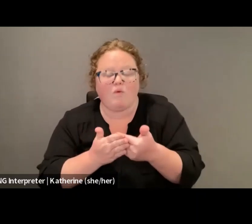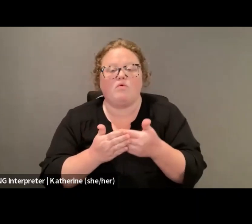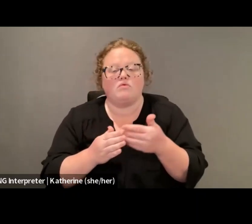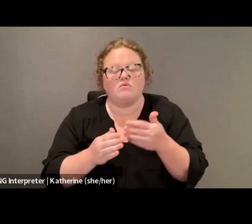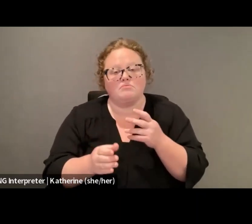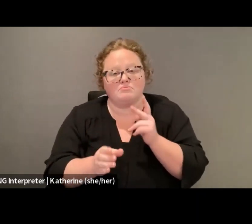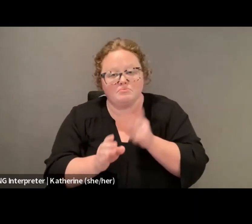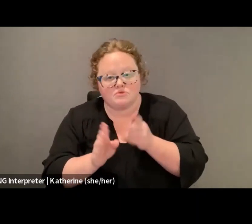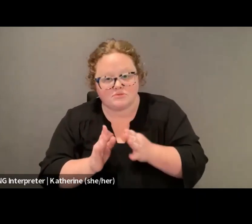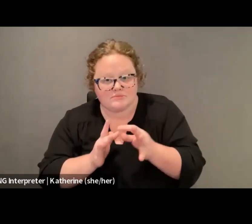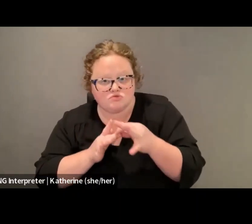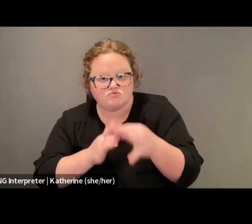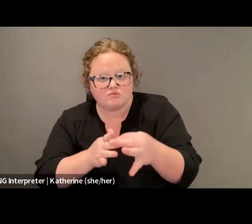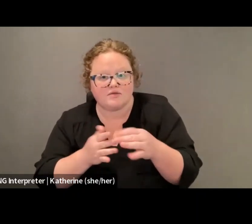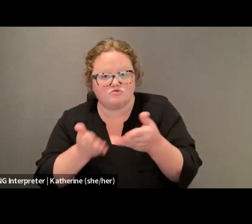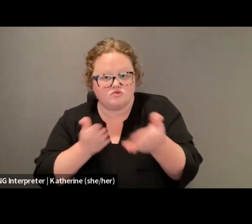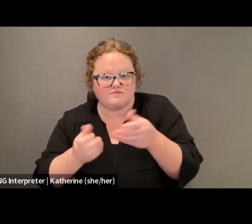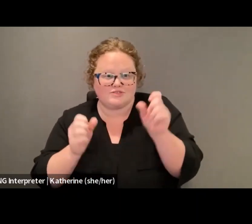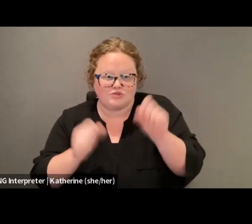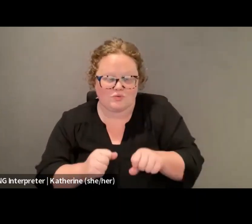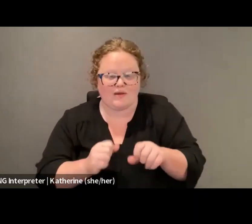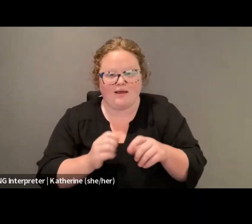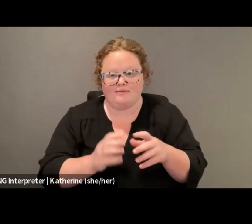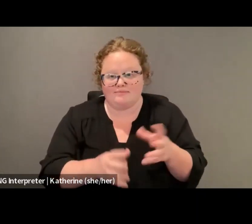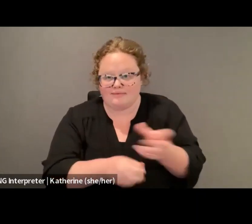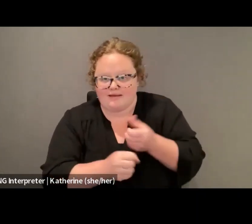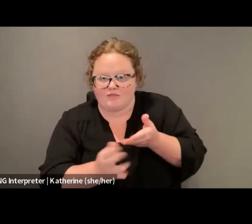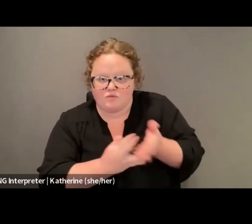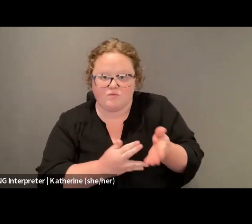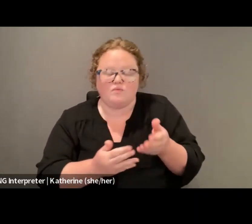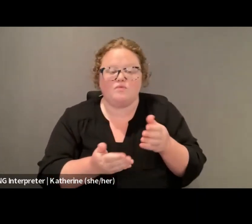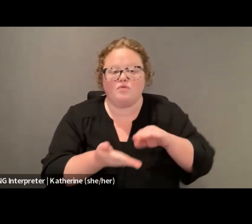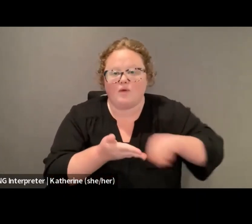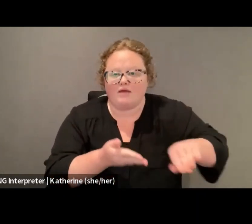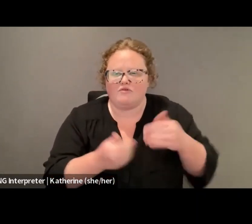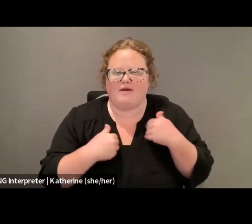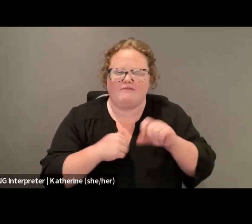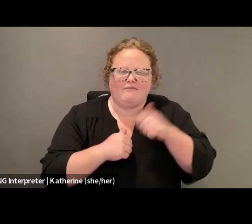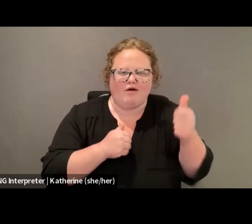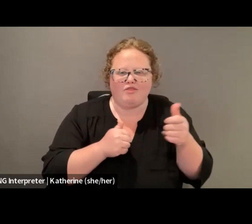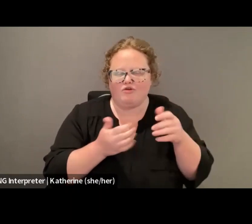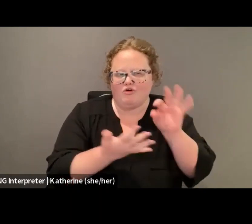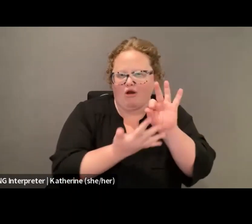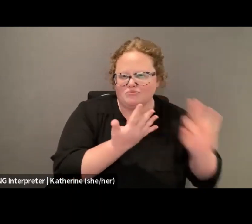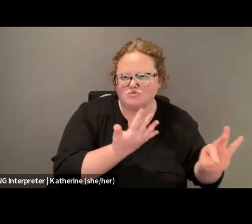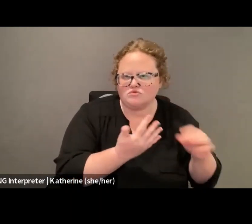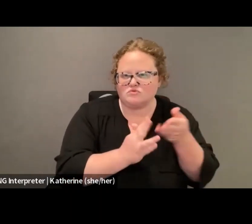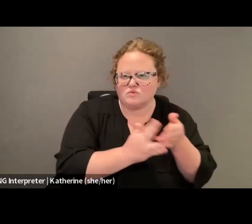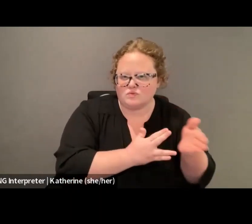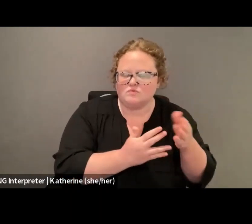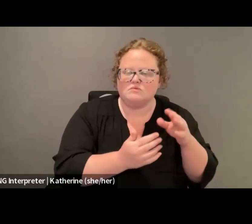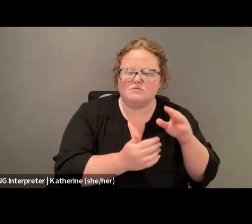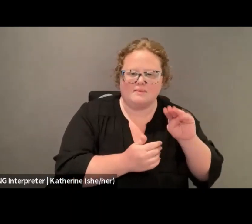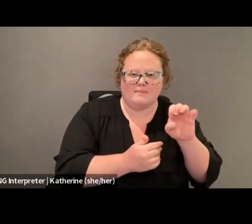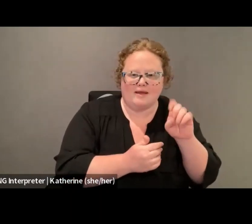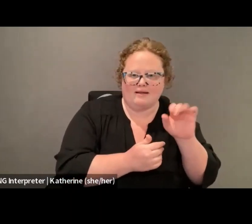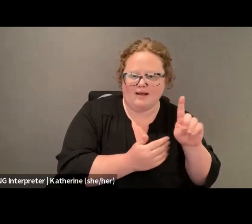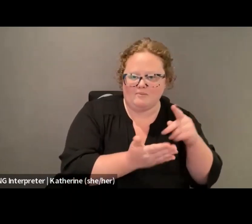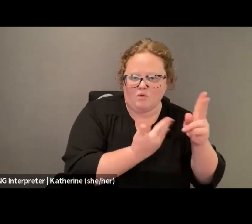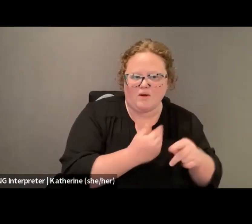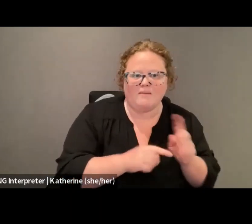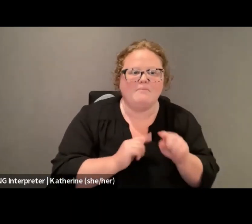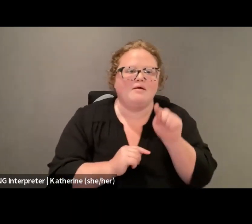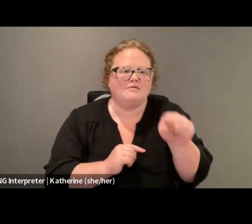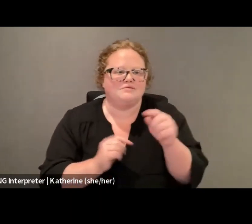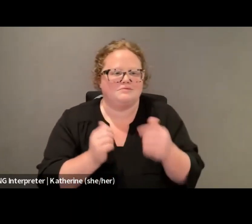some other pathways through the Medicaid program, but the 1915C waiver is the most common pathway, kind of by